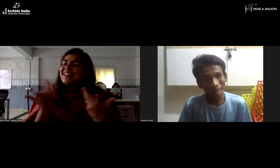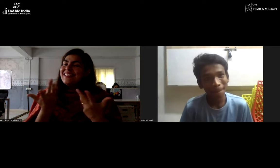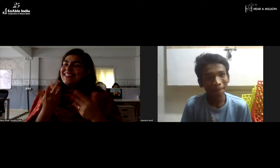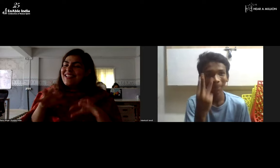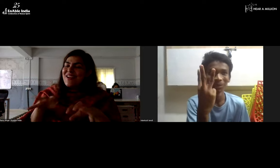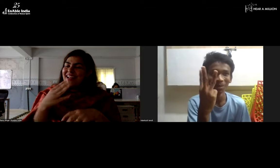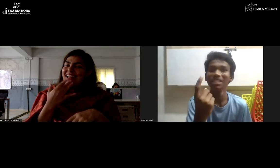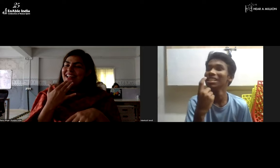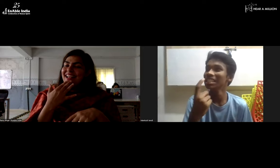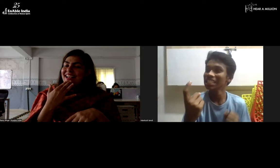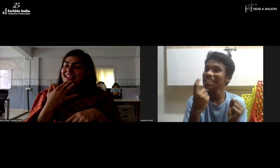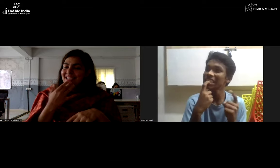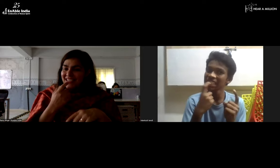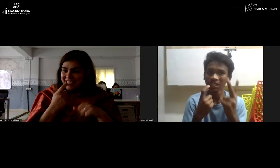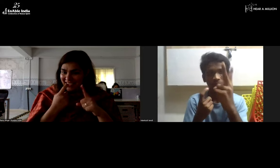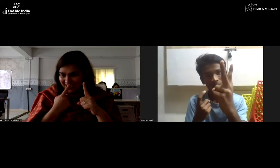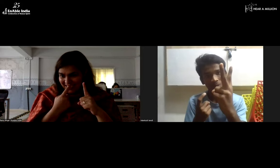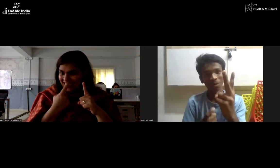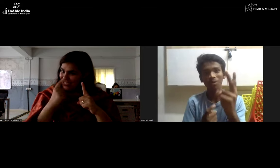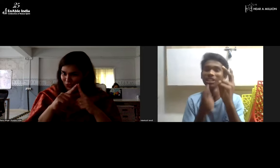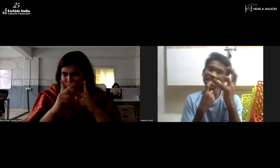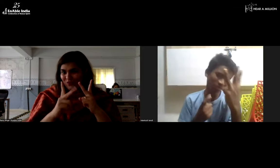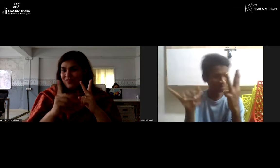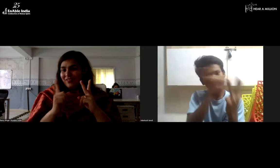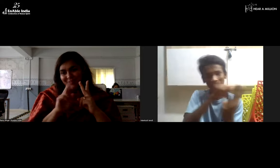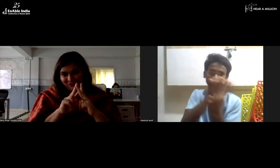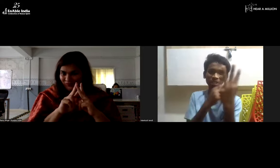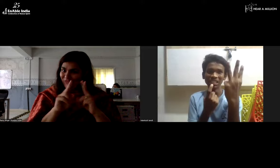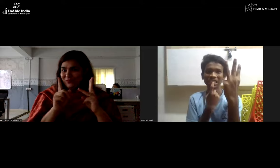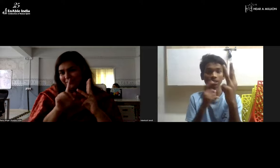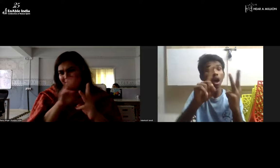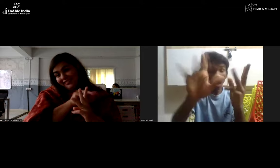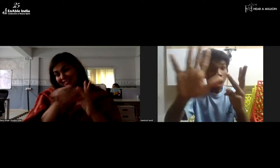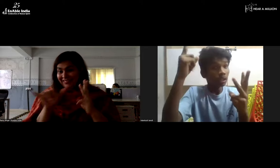Okay, let's wait. I think there's some network issue from Mantosh's side.